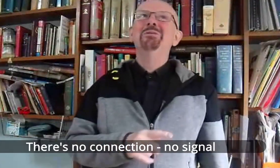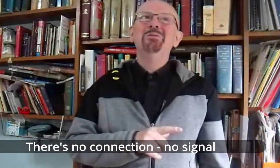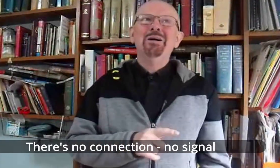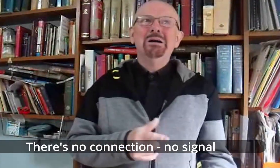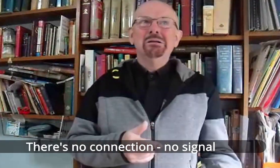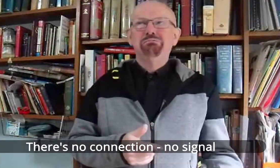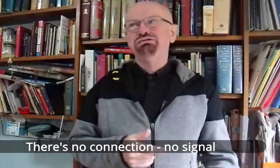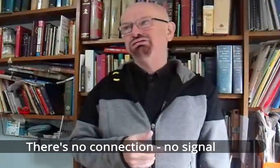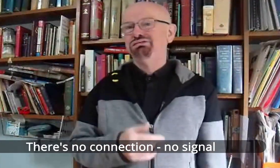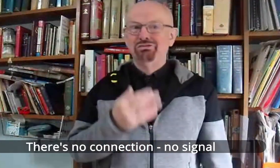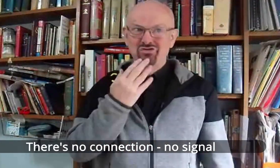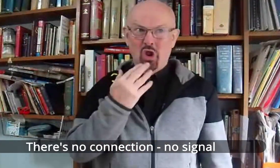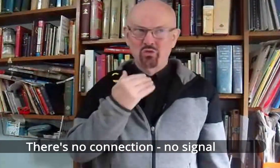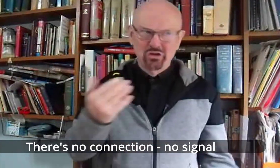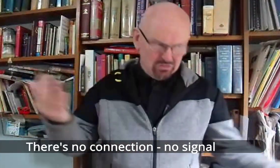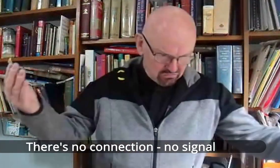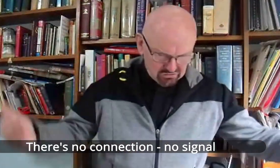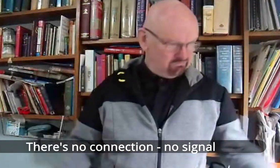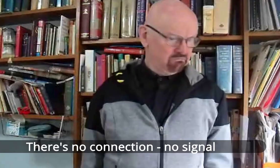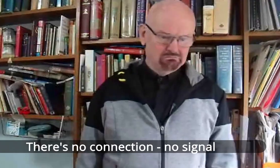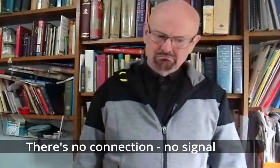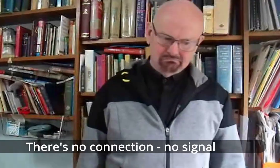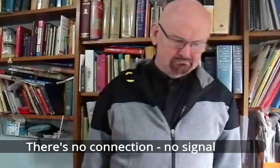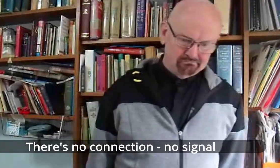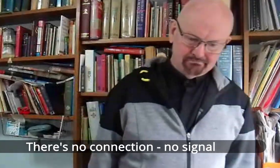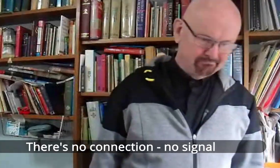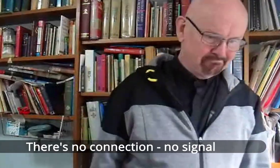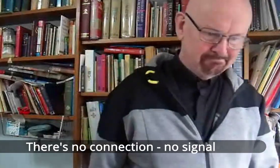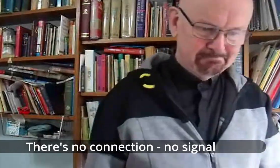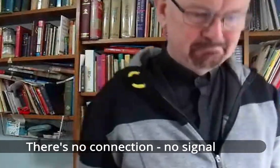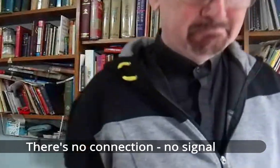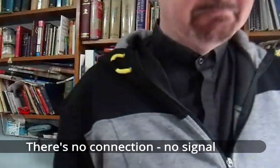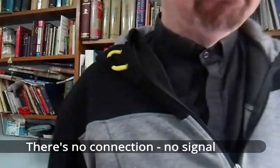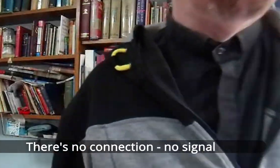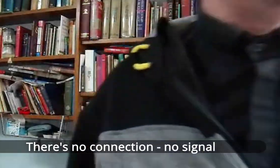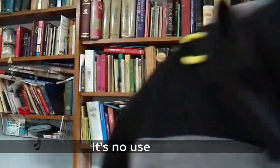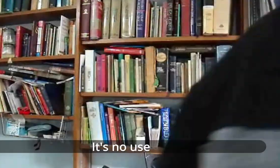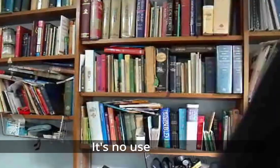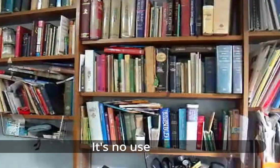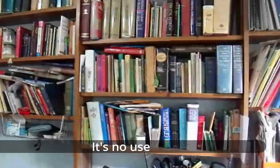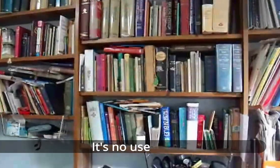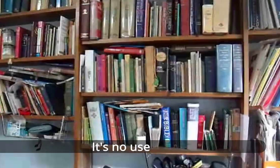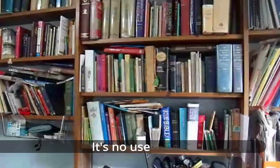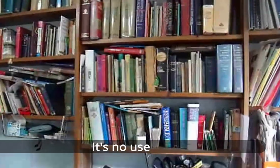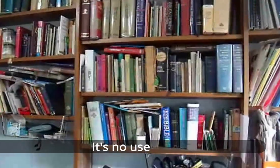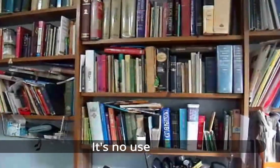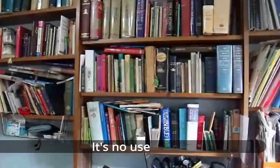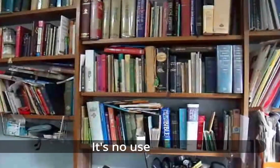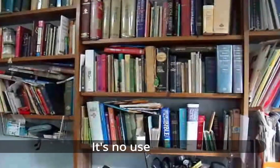There's no connection, no signal. It's no use.